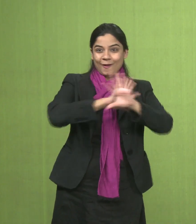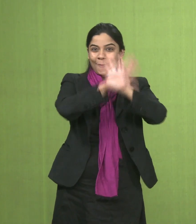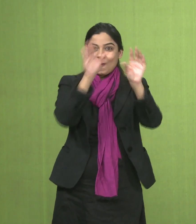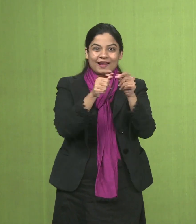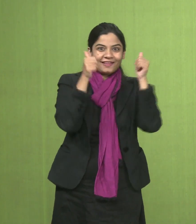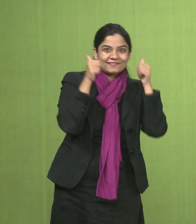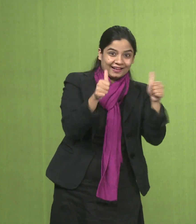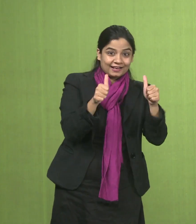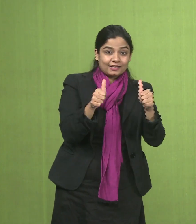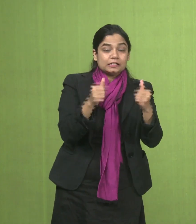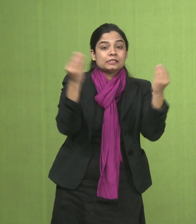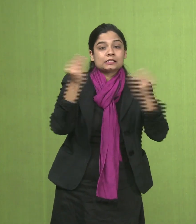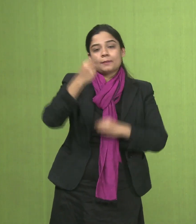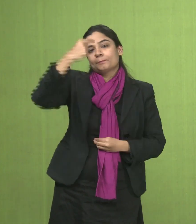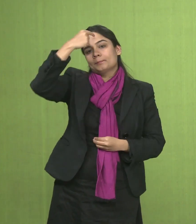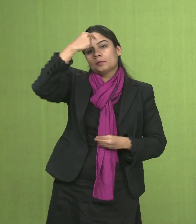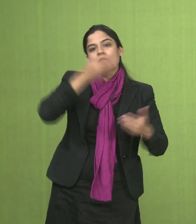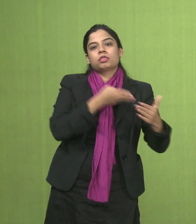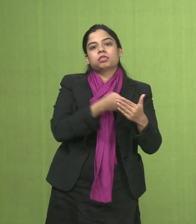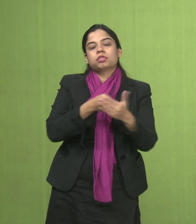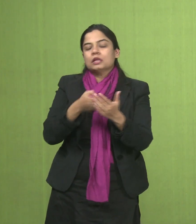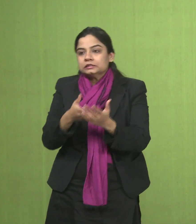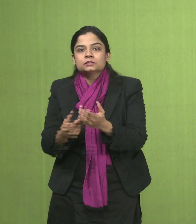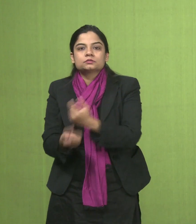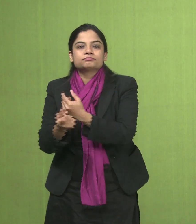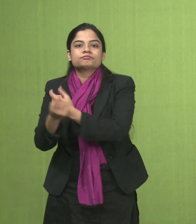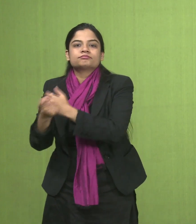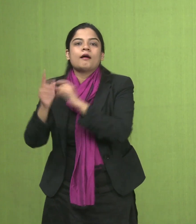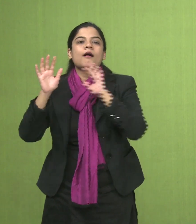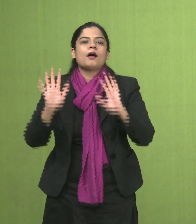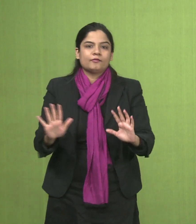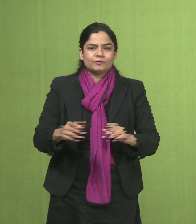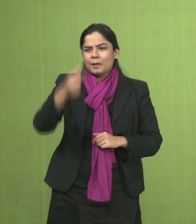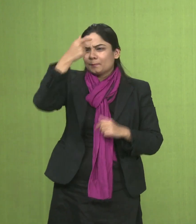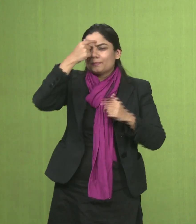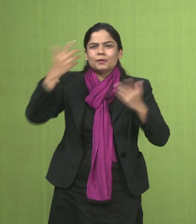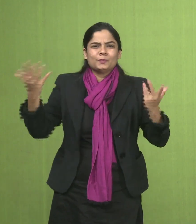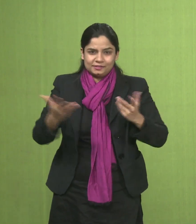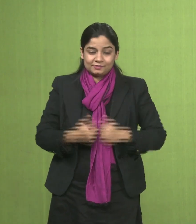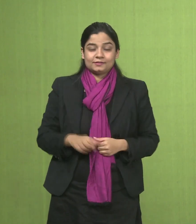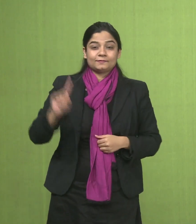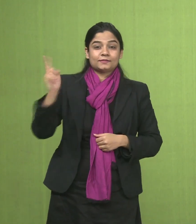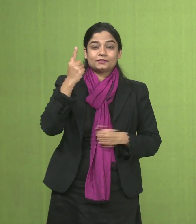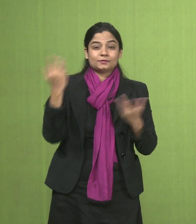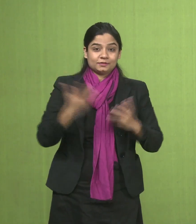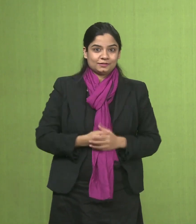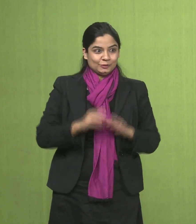Consumers, they face problems sometimes. What problems do consumers face? First